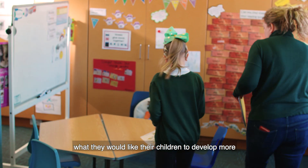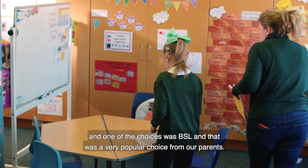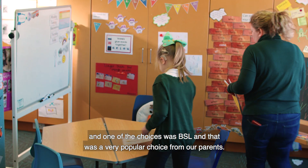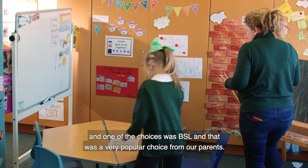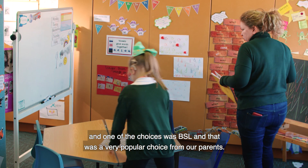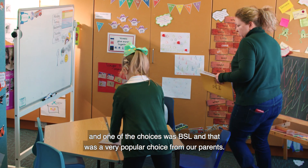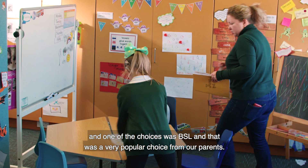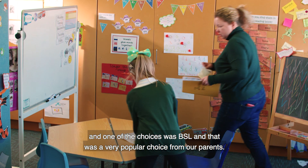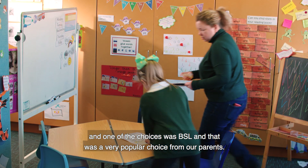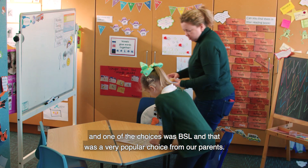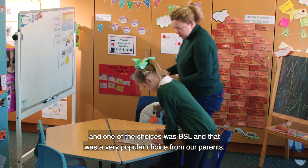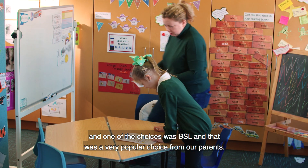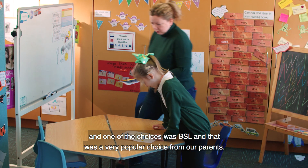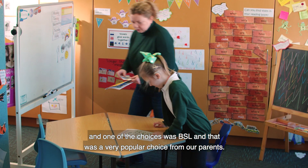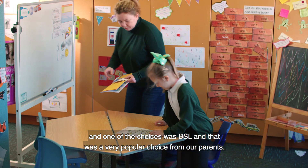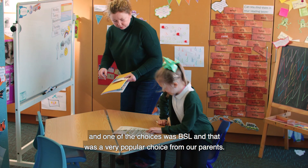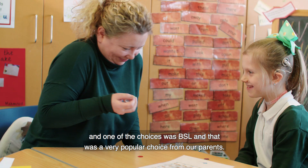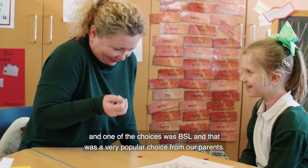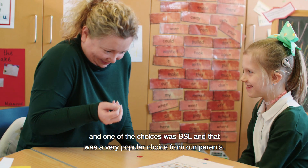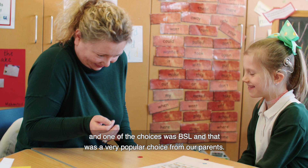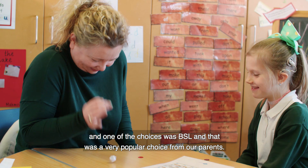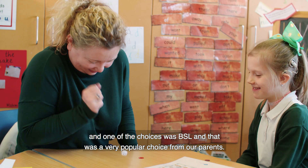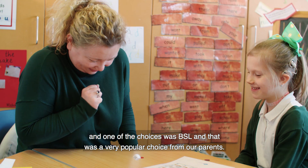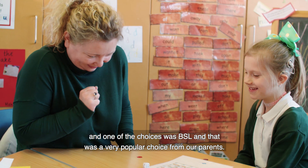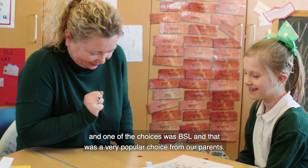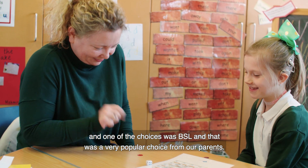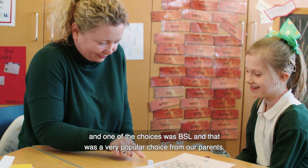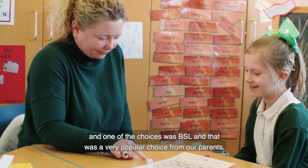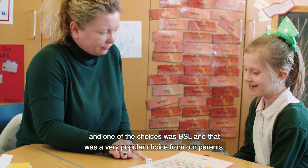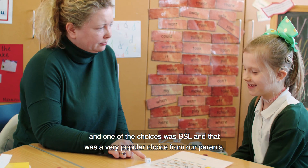and one of the choices was BSL and that was a very popular choice from our parents.